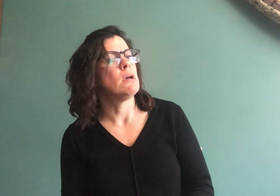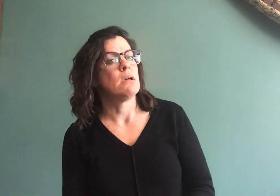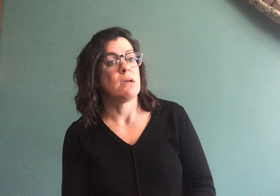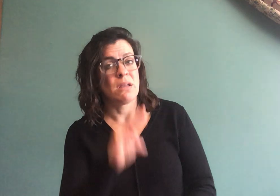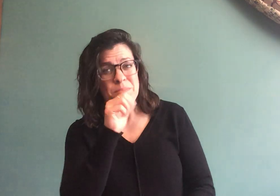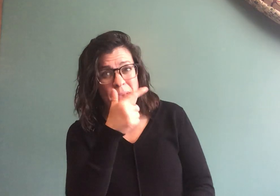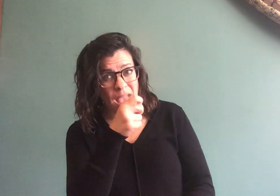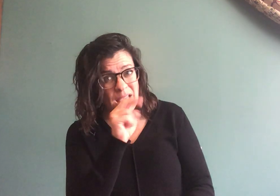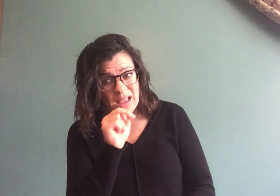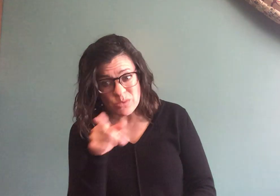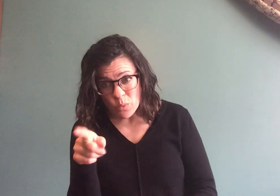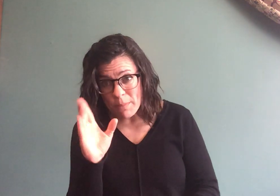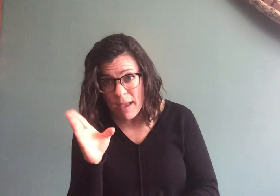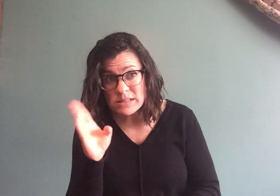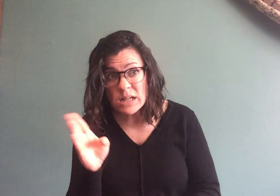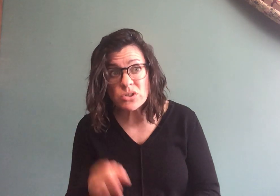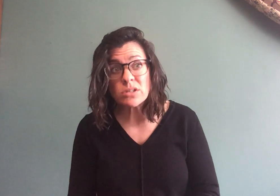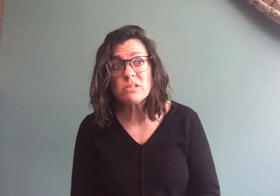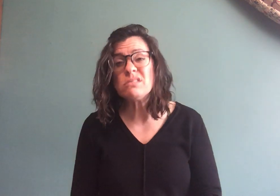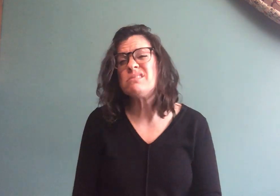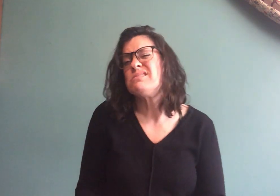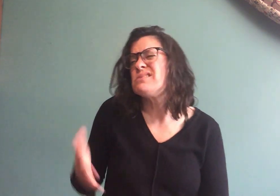Somewhat. Somewhat, okay.